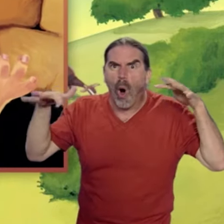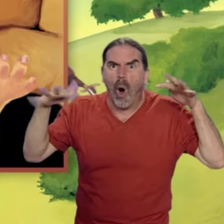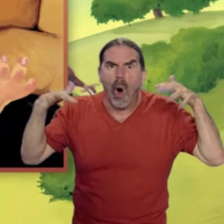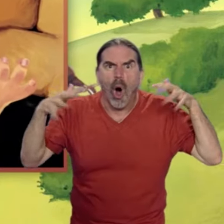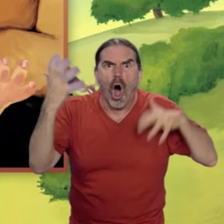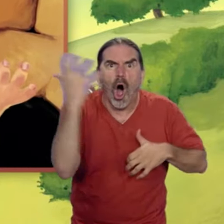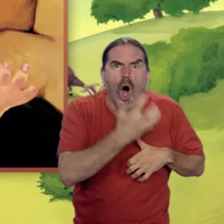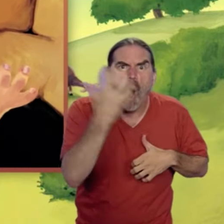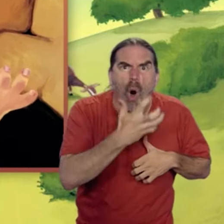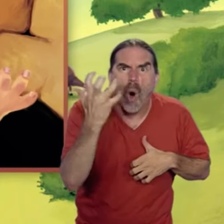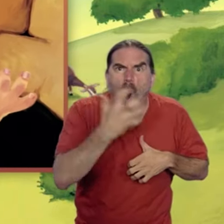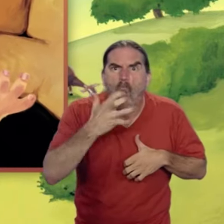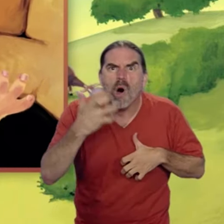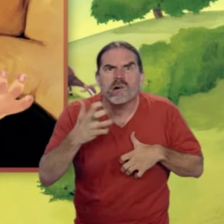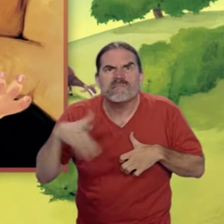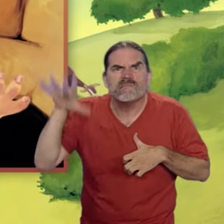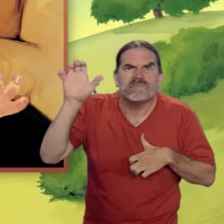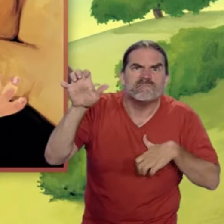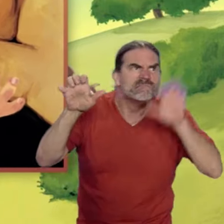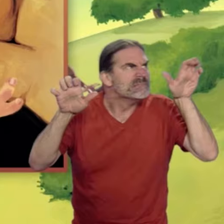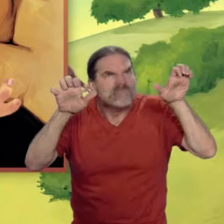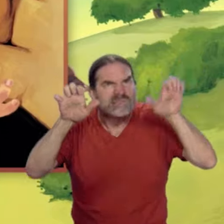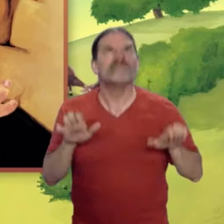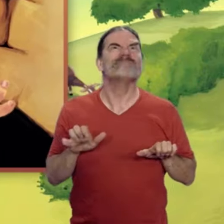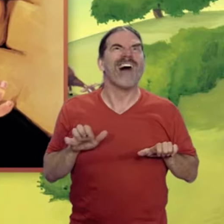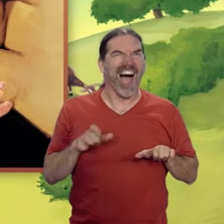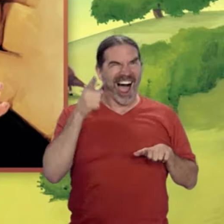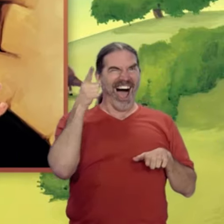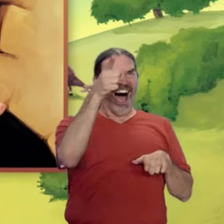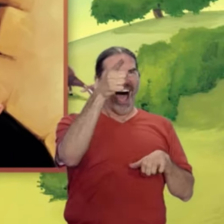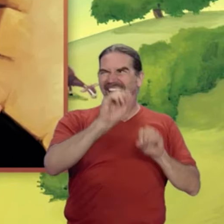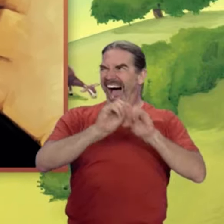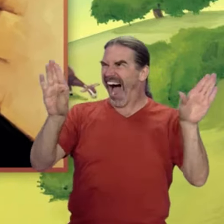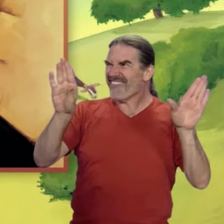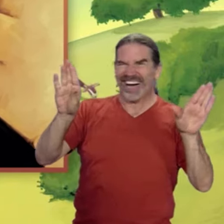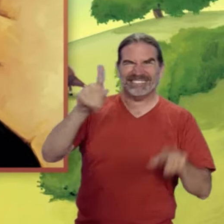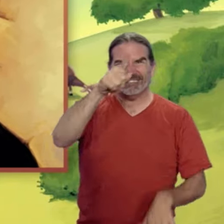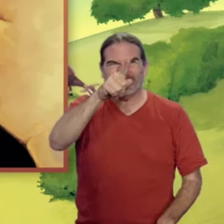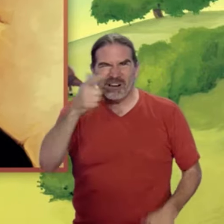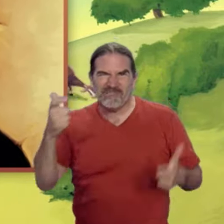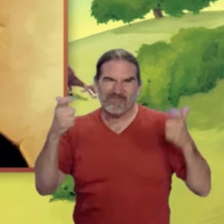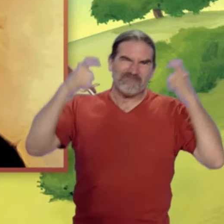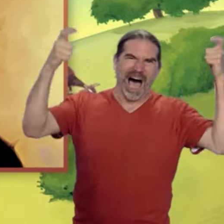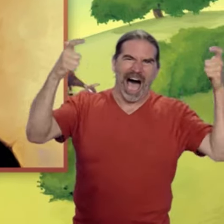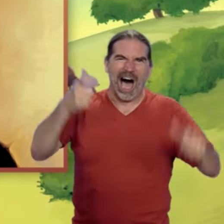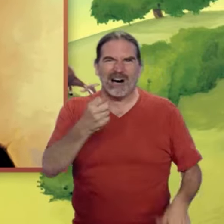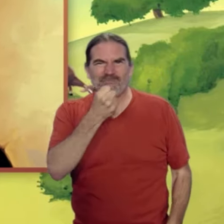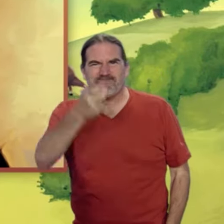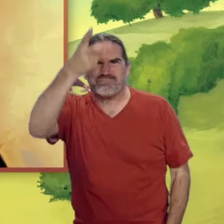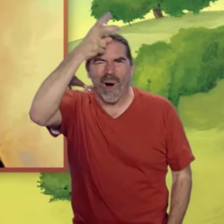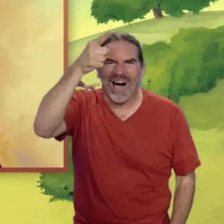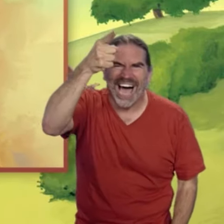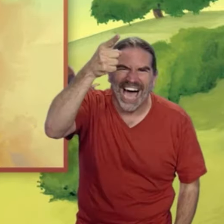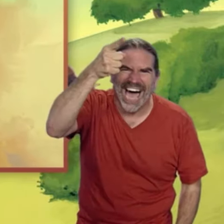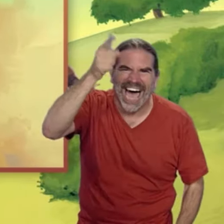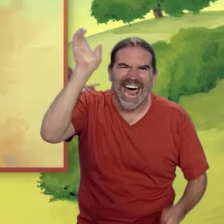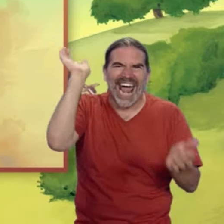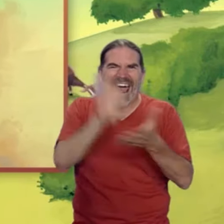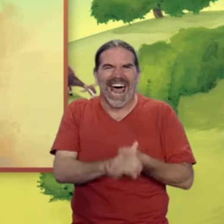What a noise, said the troll in his meanest voice. You must be the big